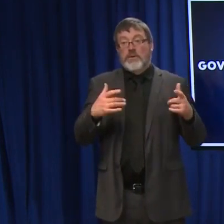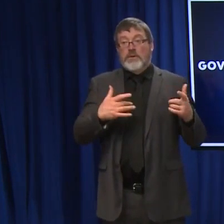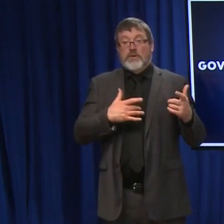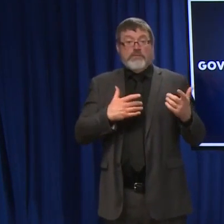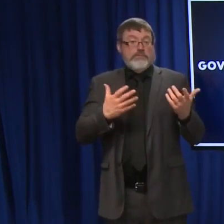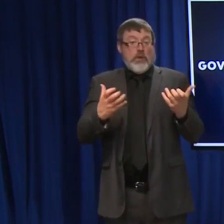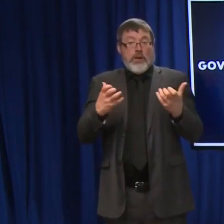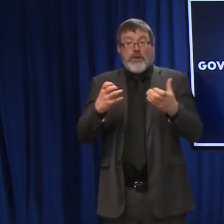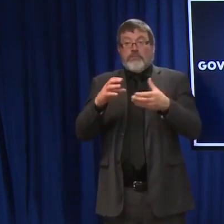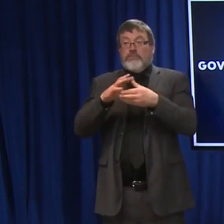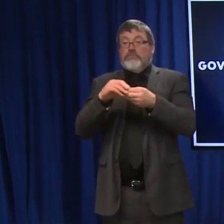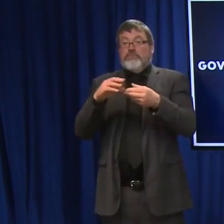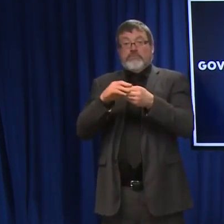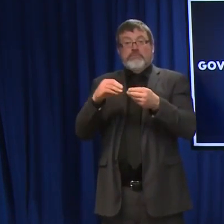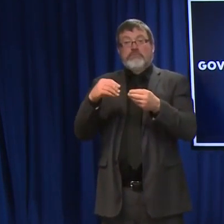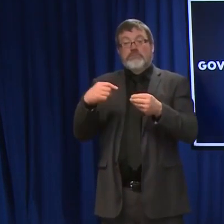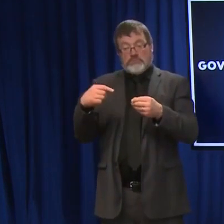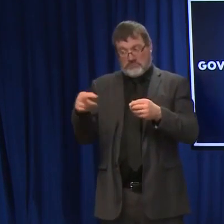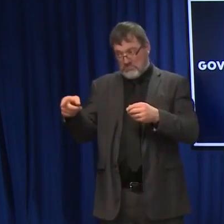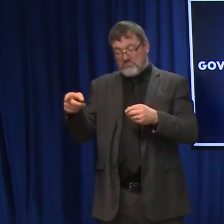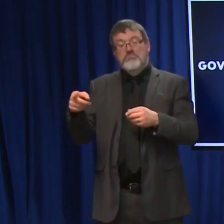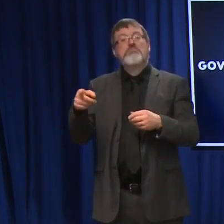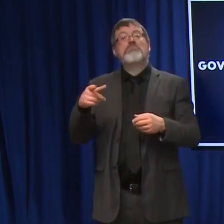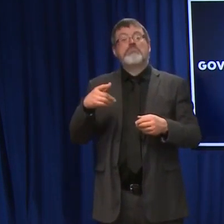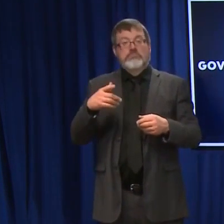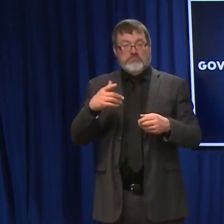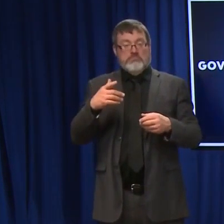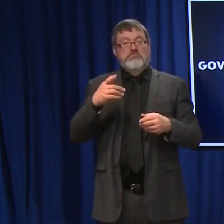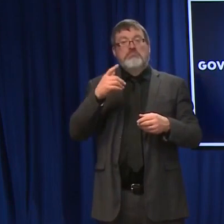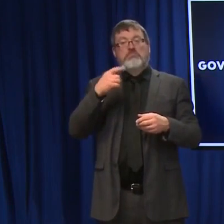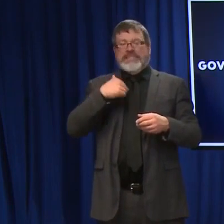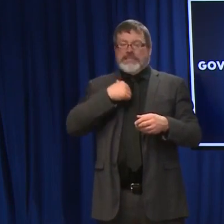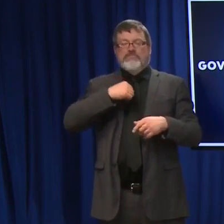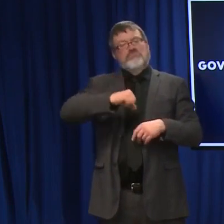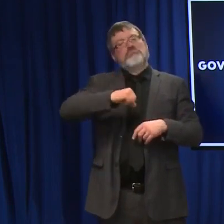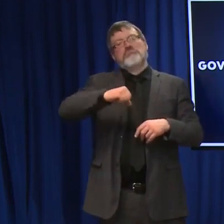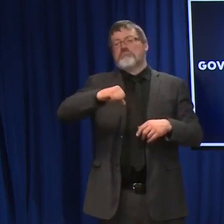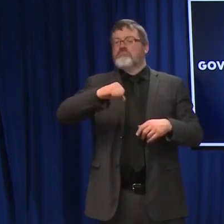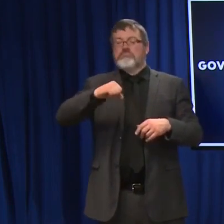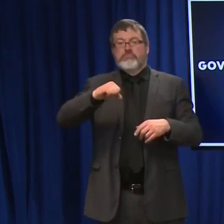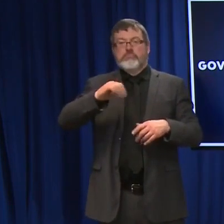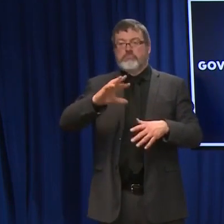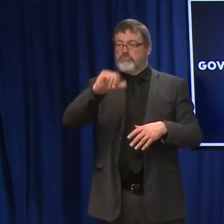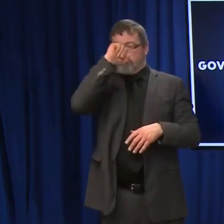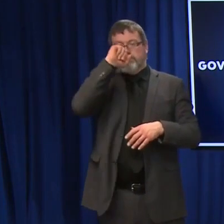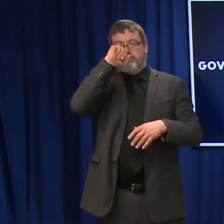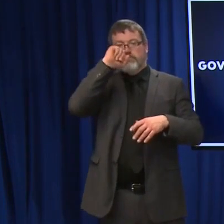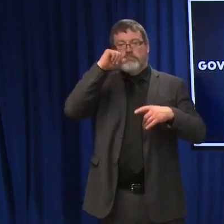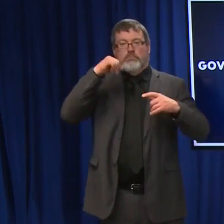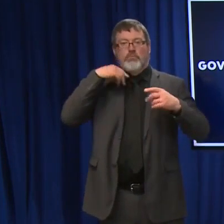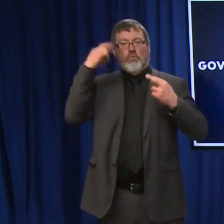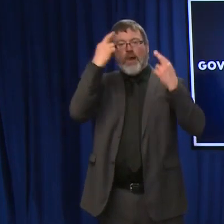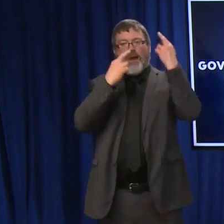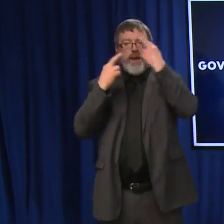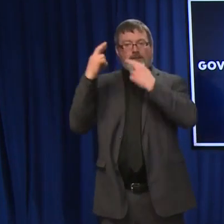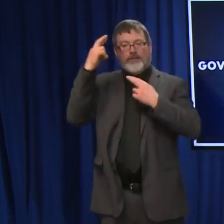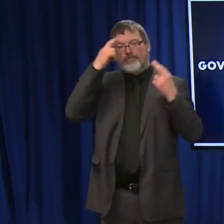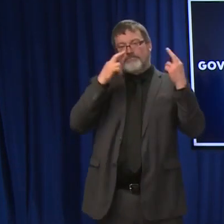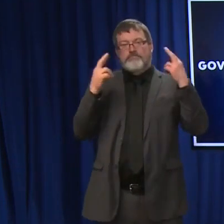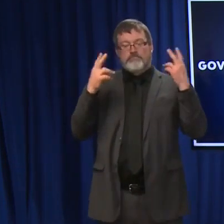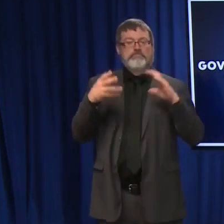have that family, if you will, get out there and get on a television commercial and say, yeah, I didn't get vaccinated. I didn't think it was going to affect me. Next thing I knew, my